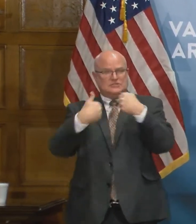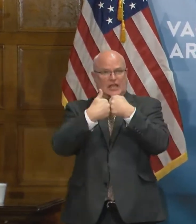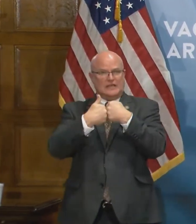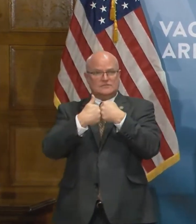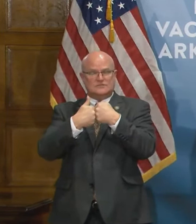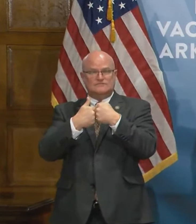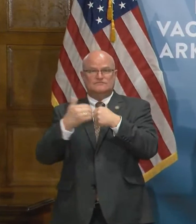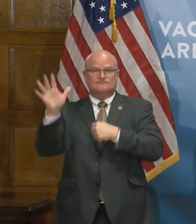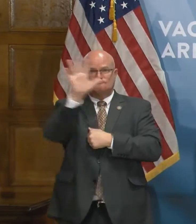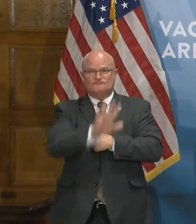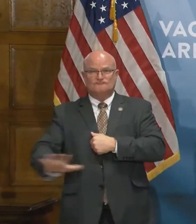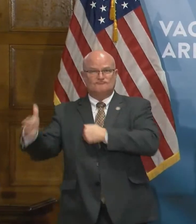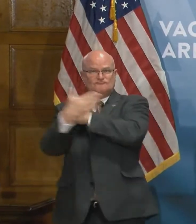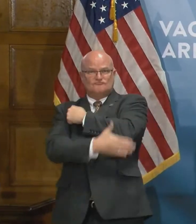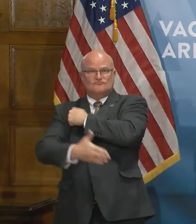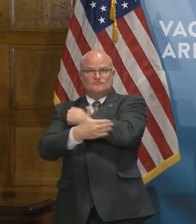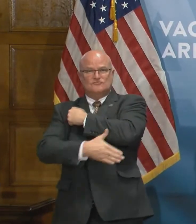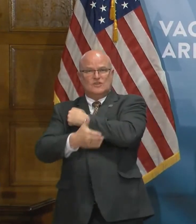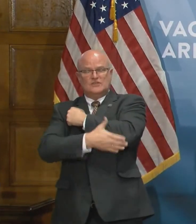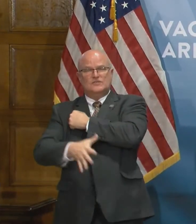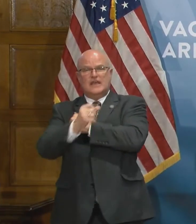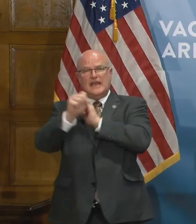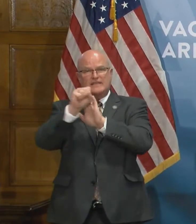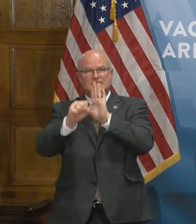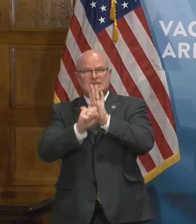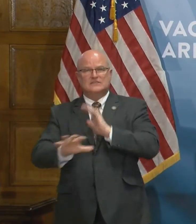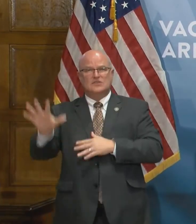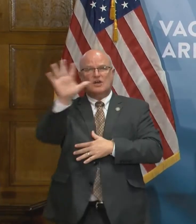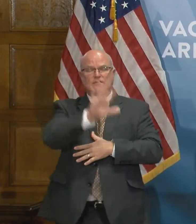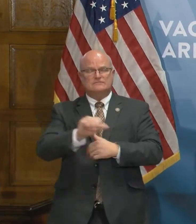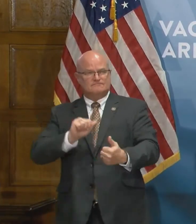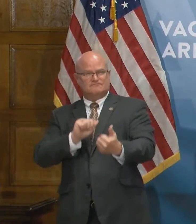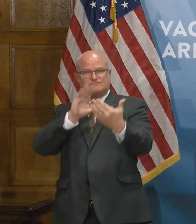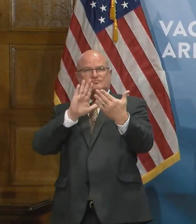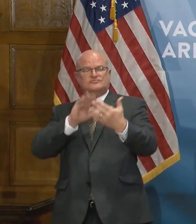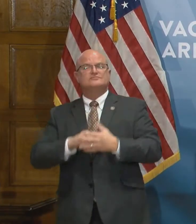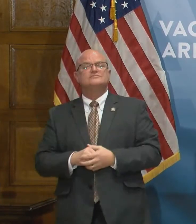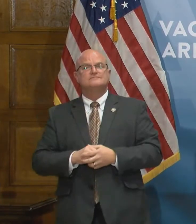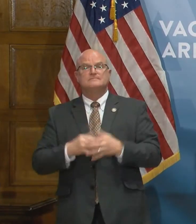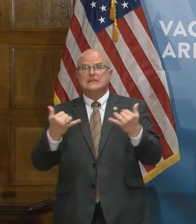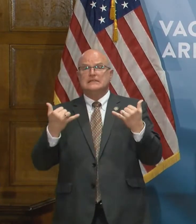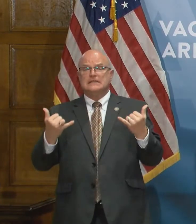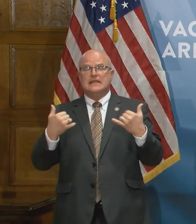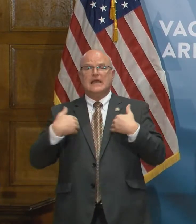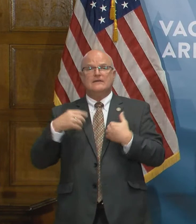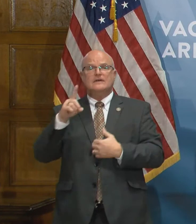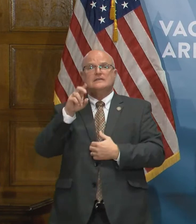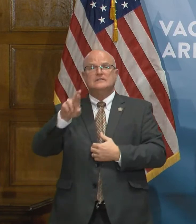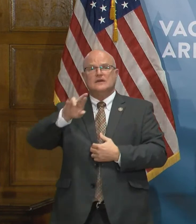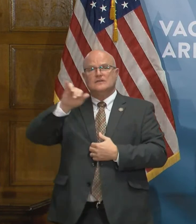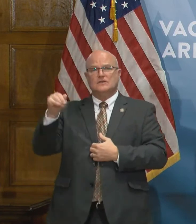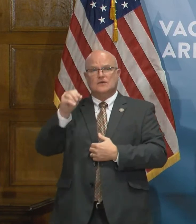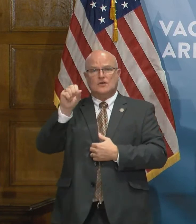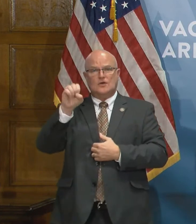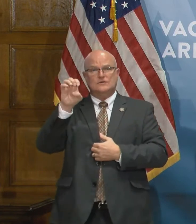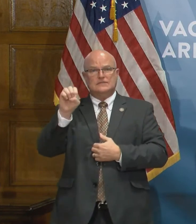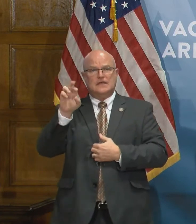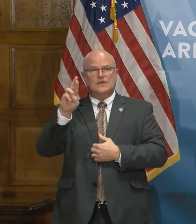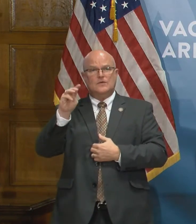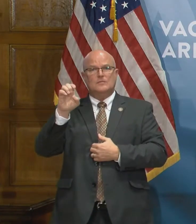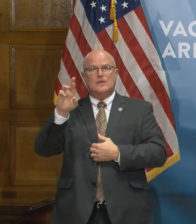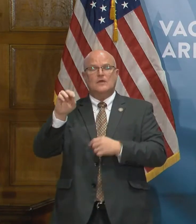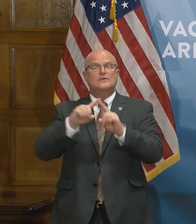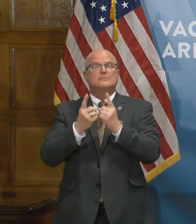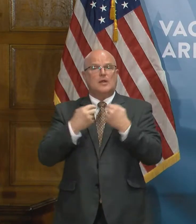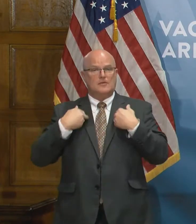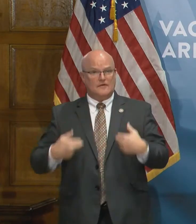country faces and every state faces across the nation. I'm joined today by Dr. Jose Romero of the Department of